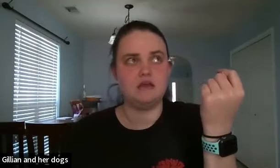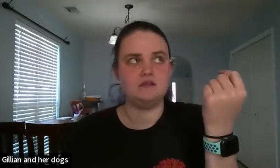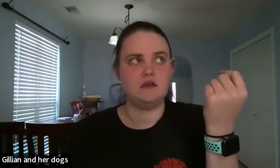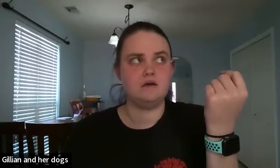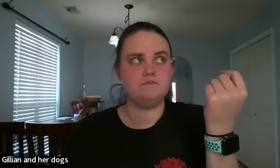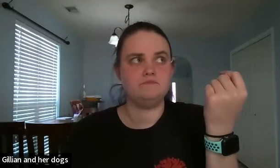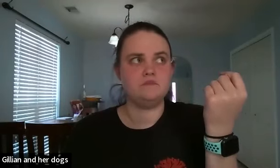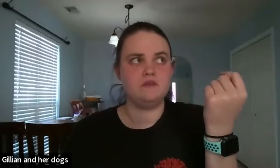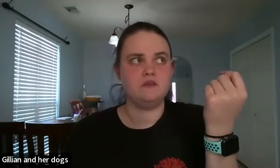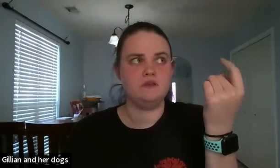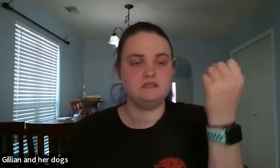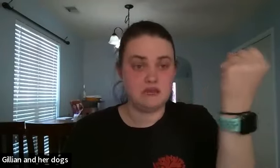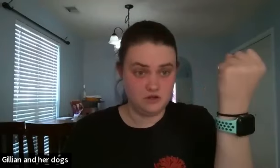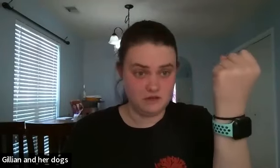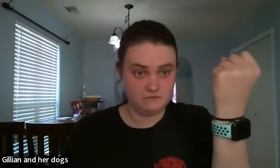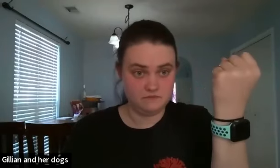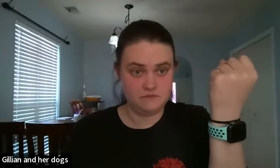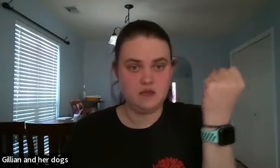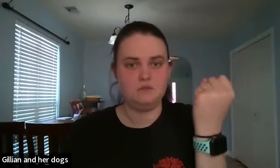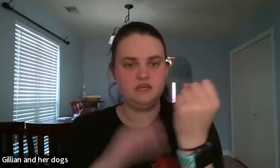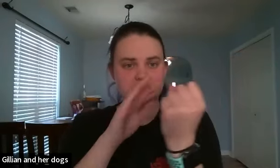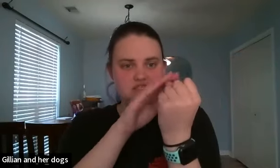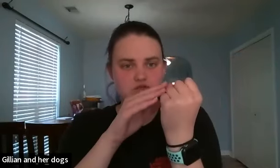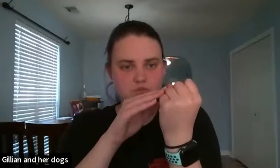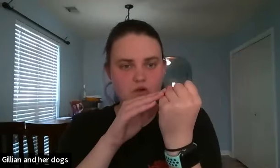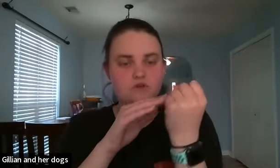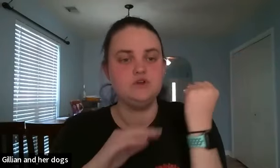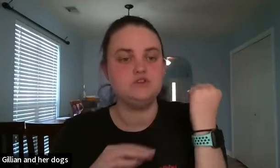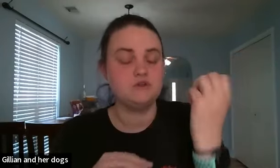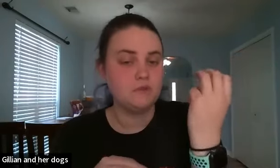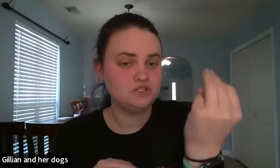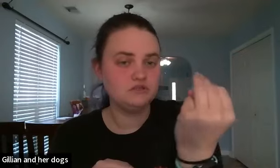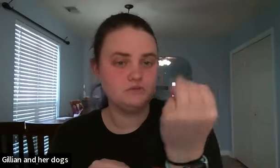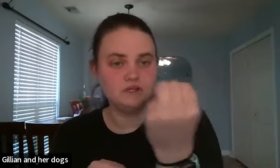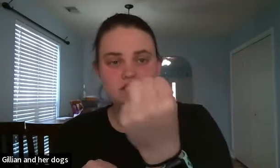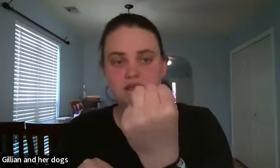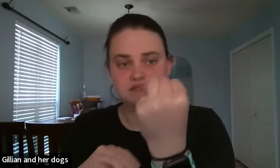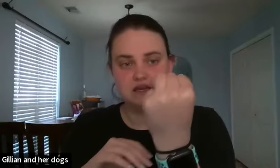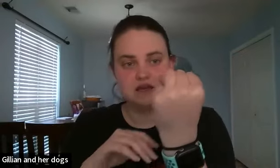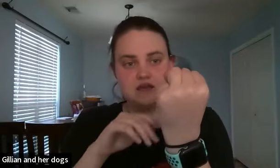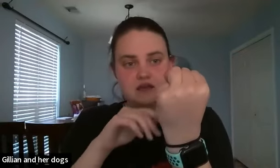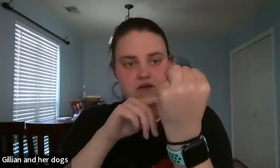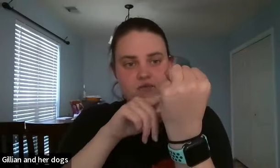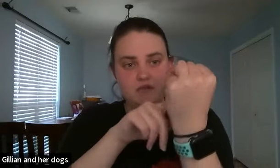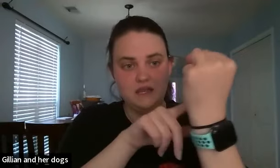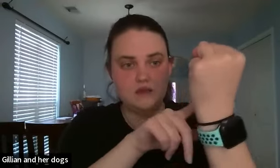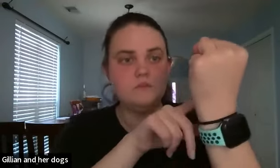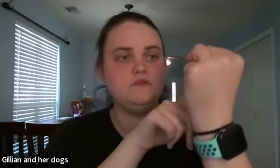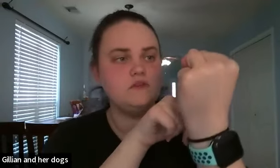and Saturday? Because it's so small. So the motion really, like I say, for that M, if you think